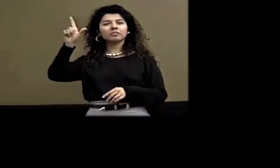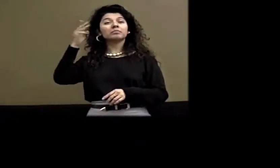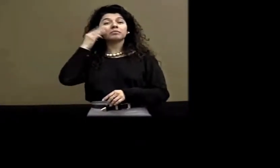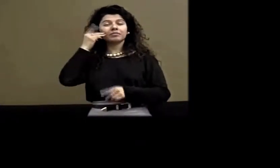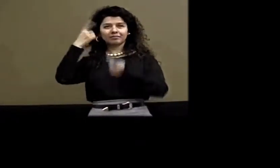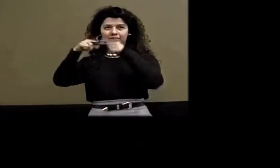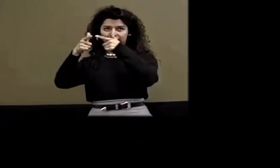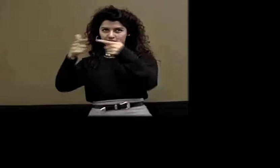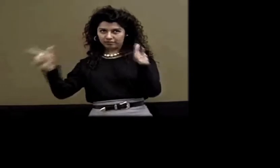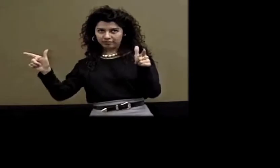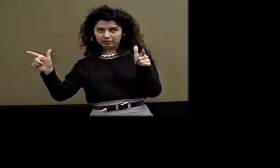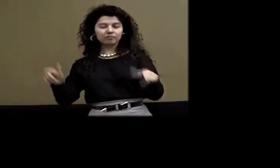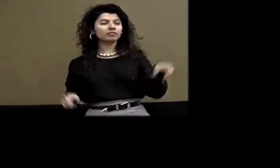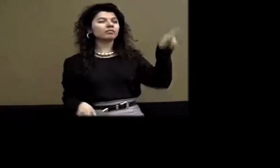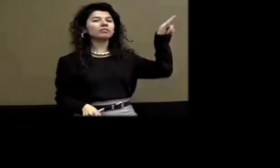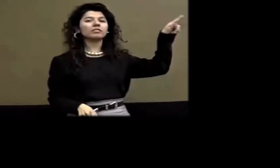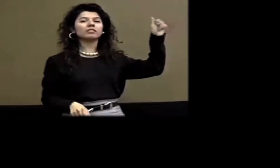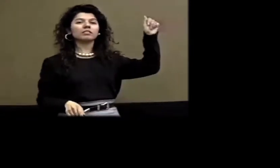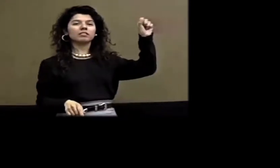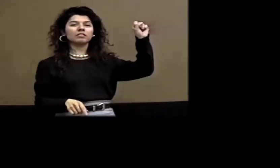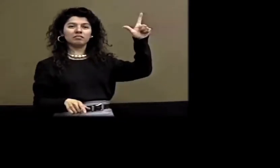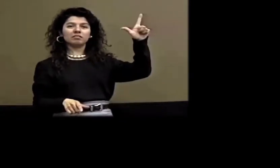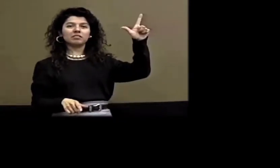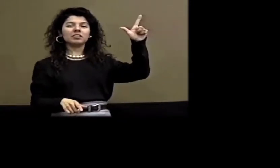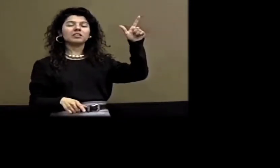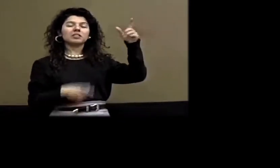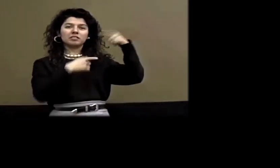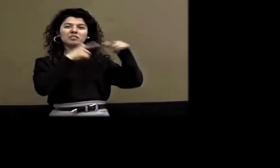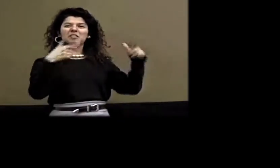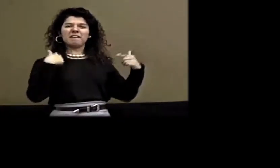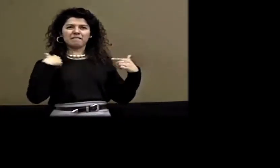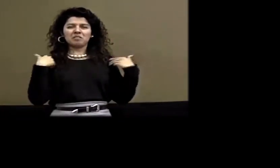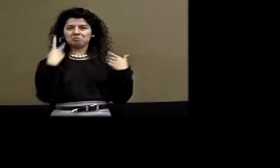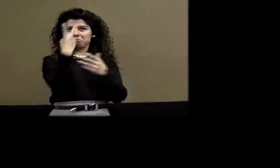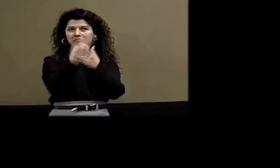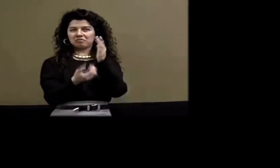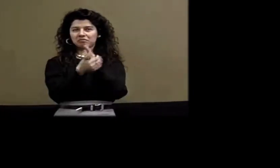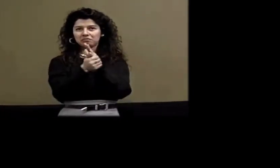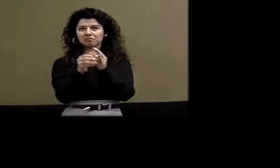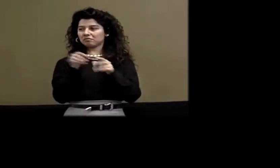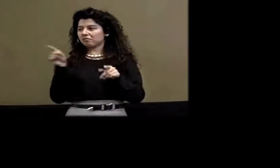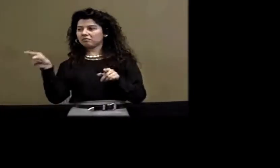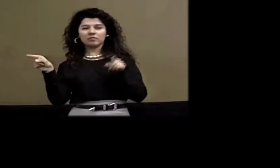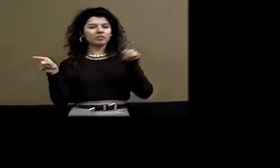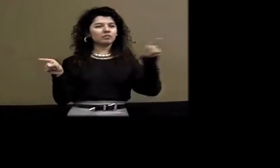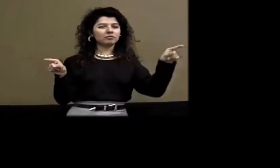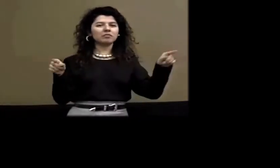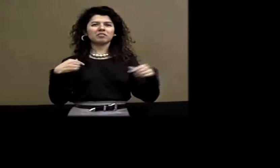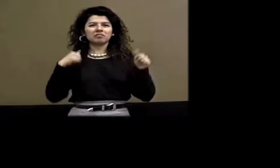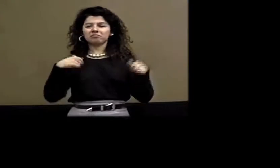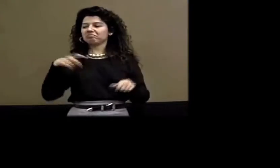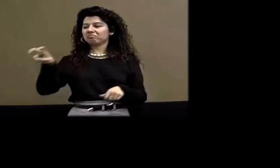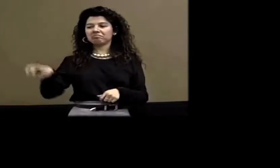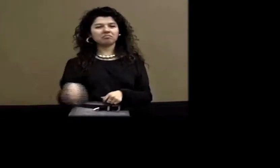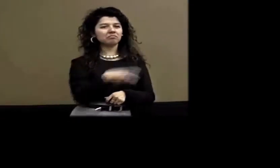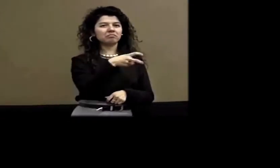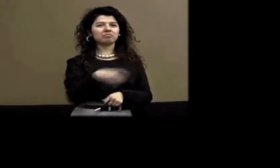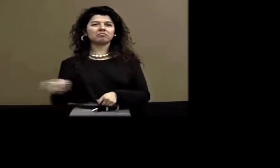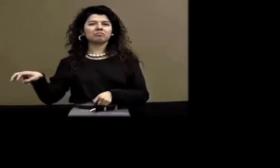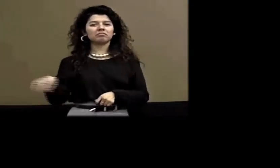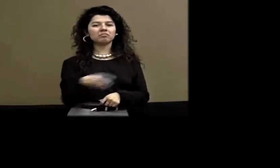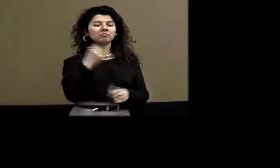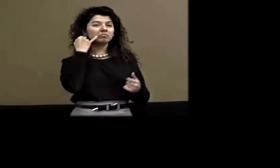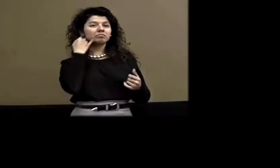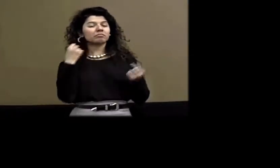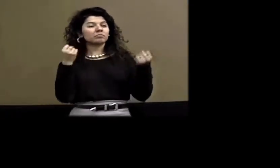Bilingualism means that you know two languages. For example, I know MSL, or Mexican Sign Language, and ASL, American Sign